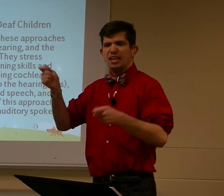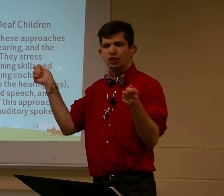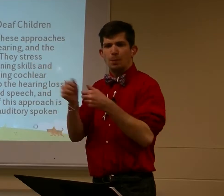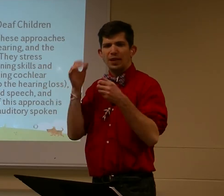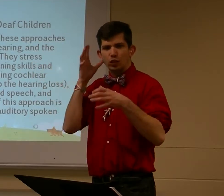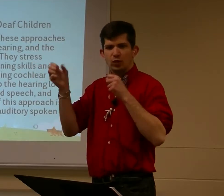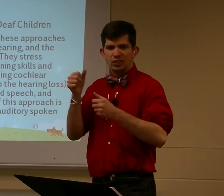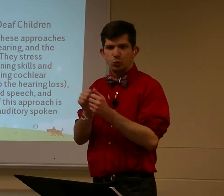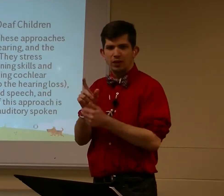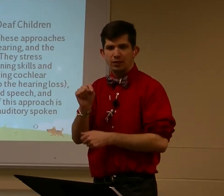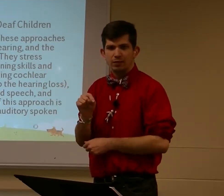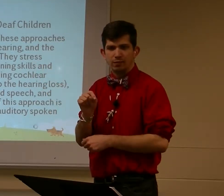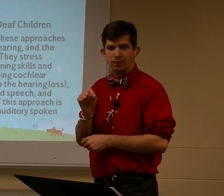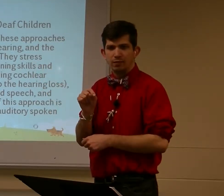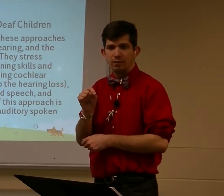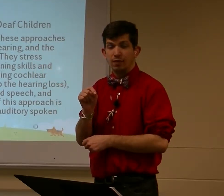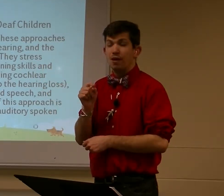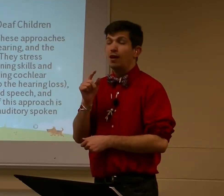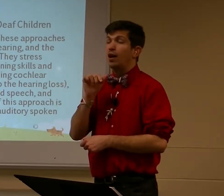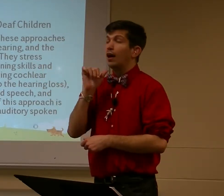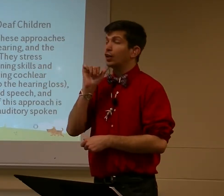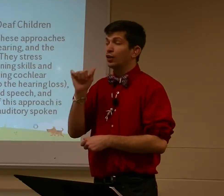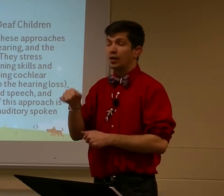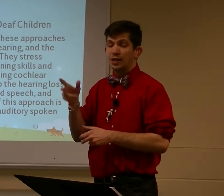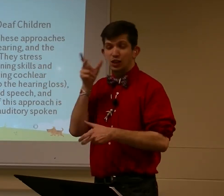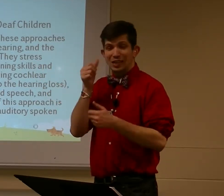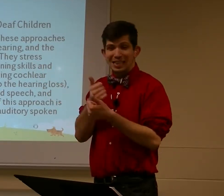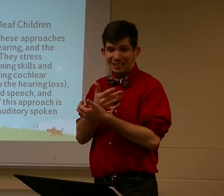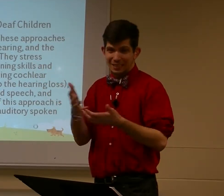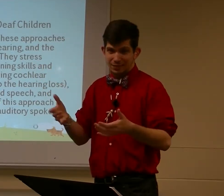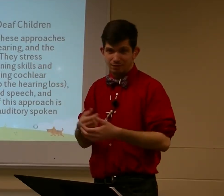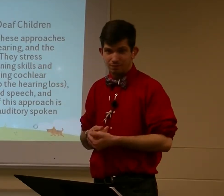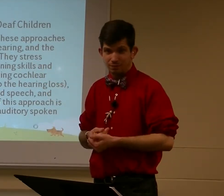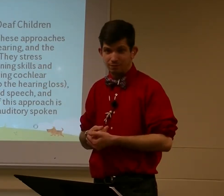start making noises with it. I could not hear anything.